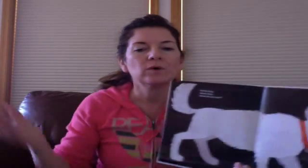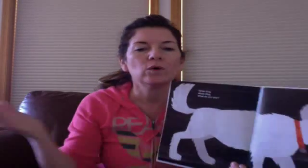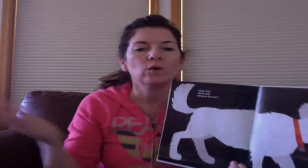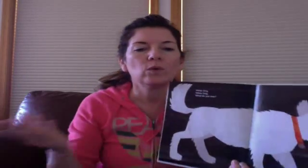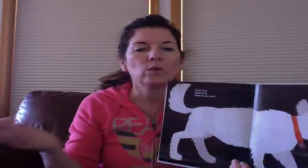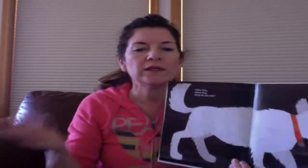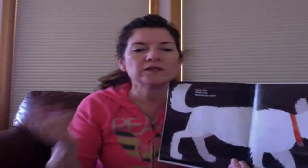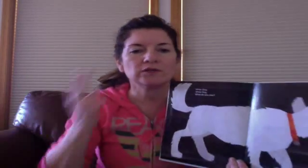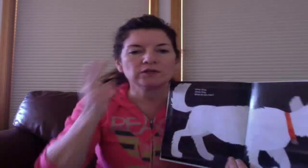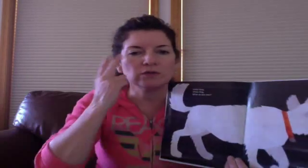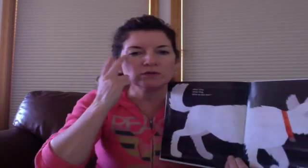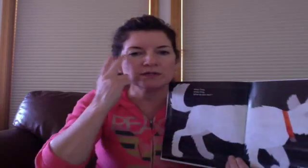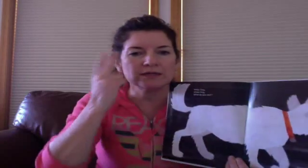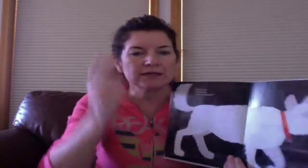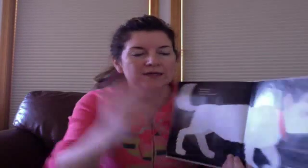what do you see?